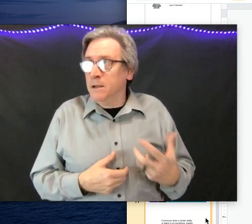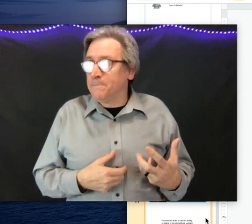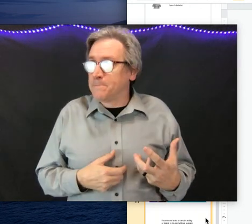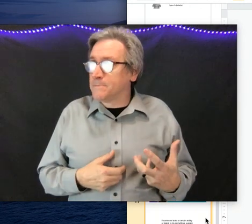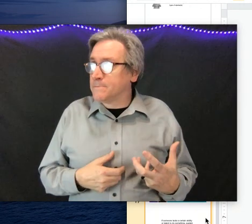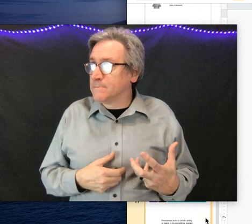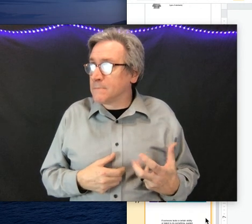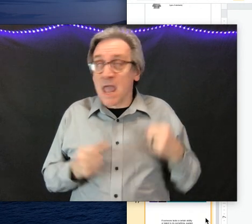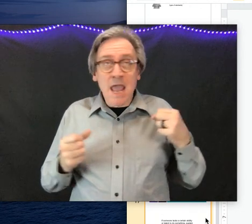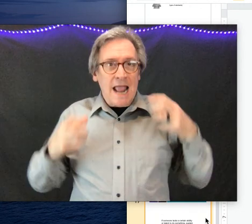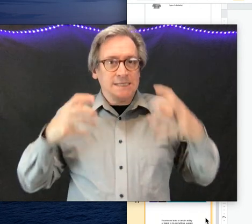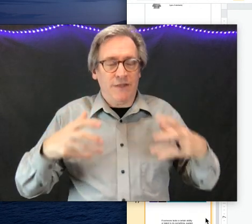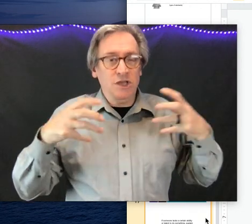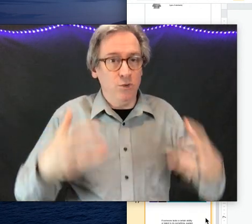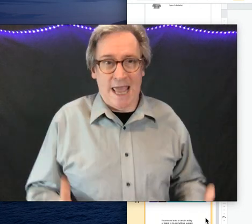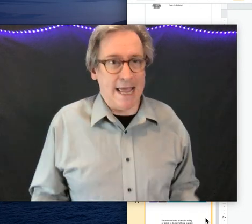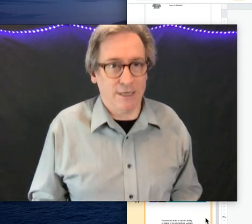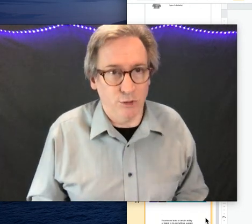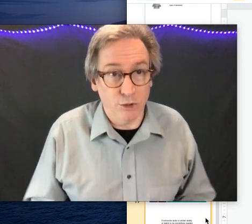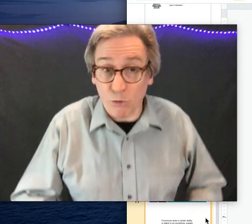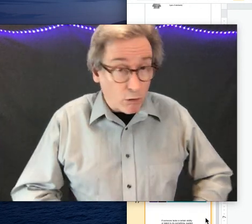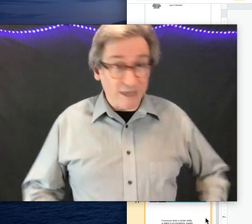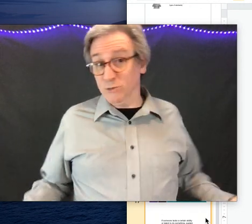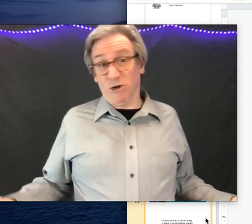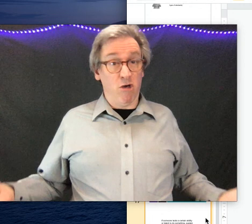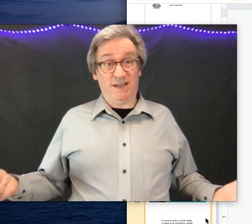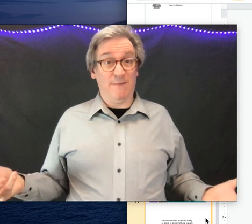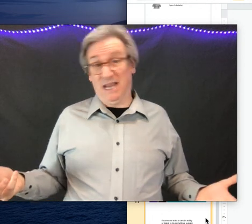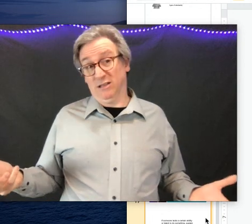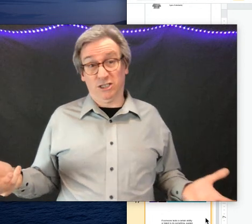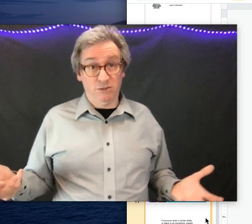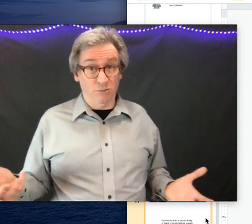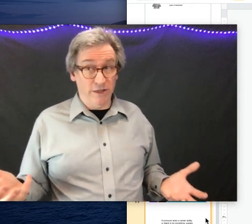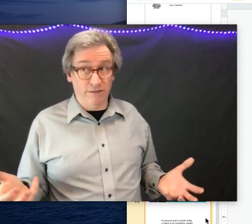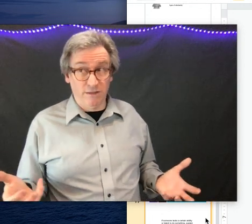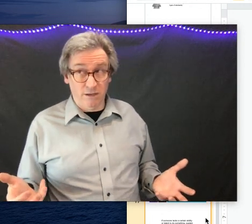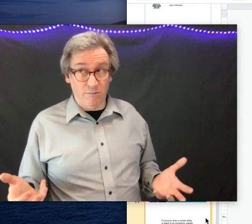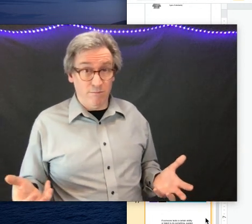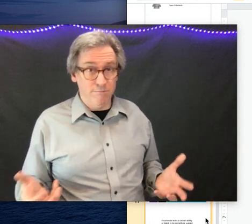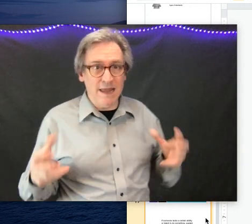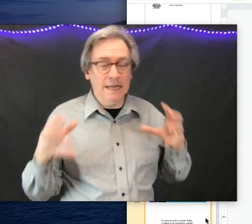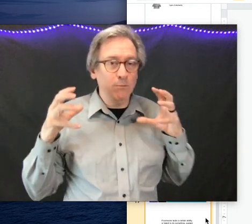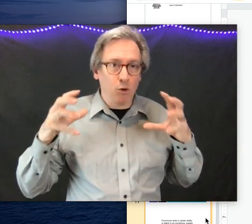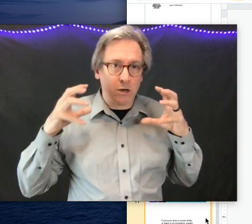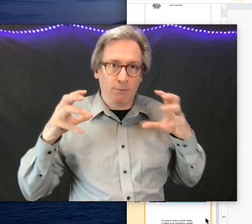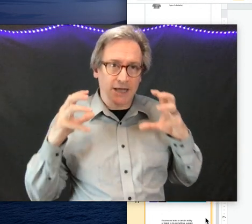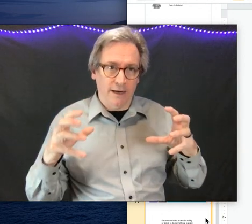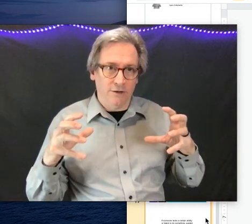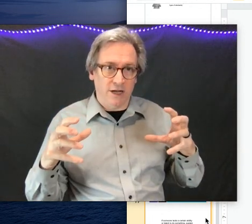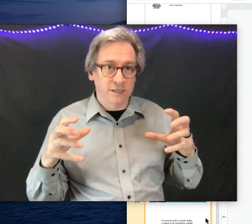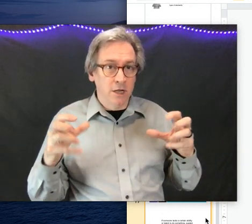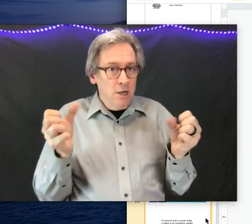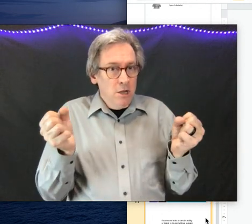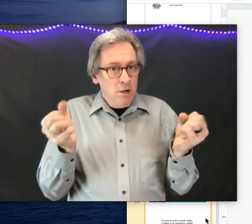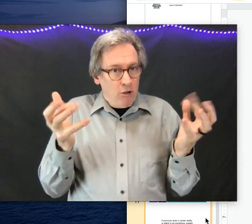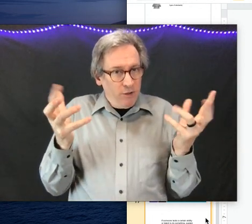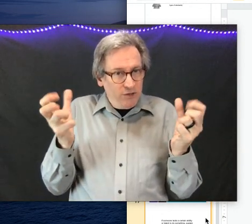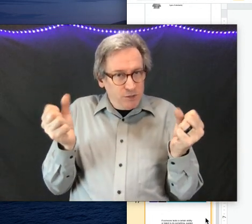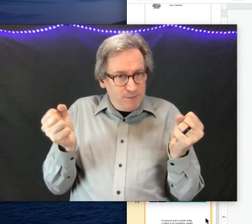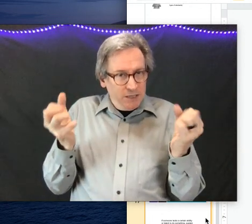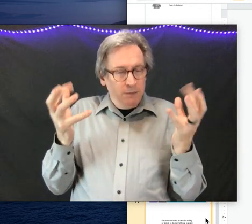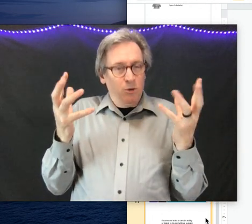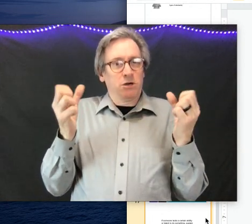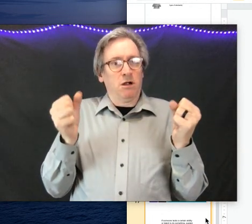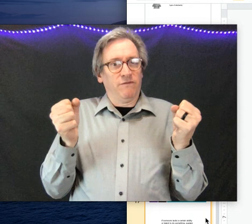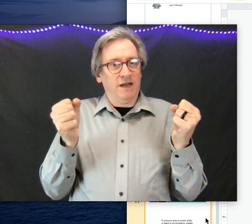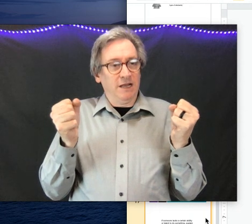nothing you can't do. You already do it all the time in English with many more complicated thoughts. All you have to do